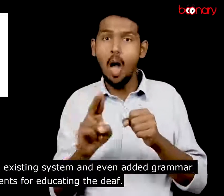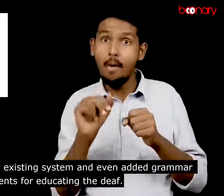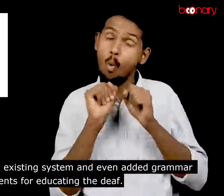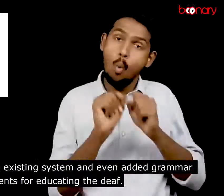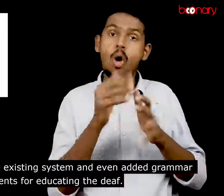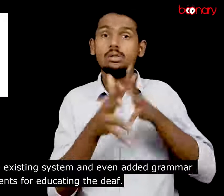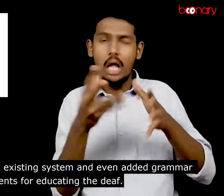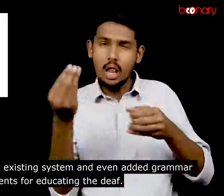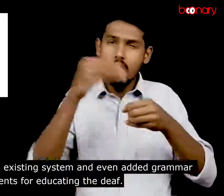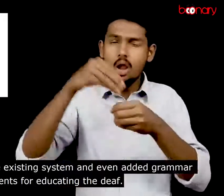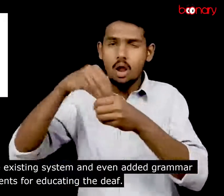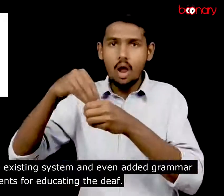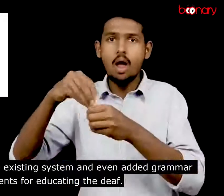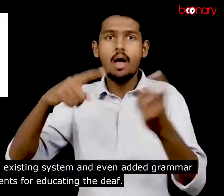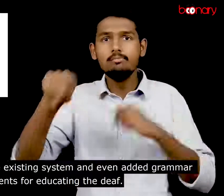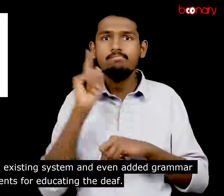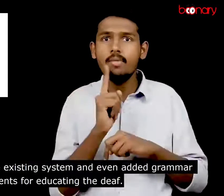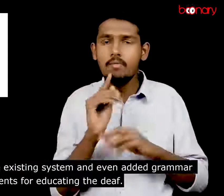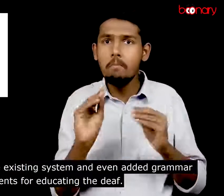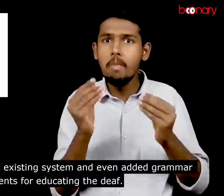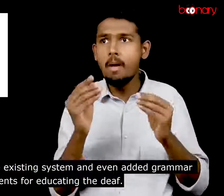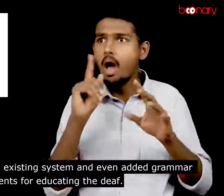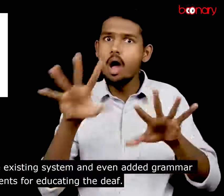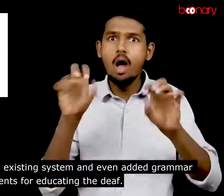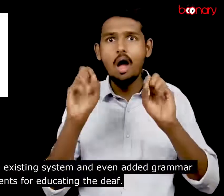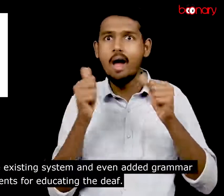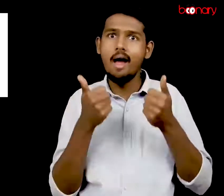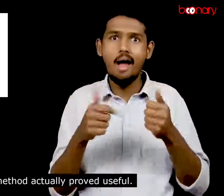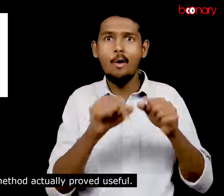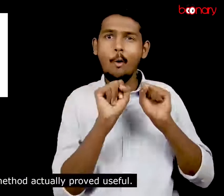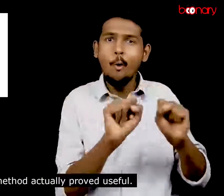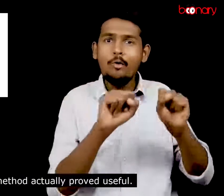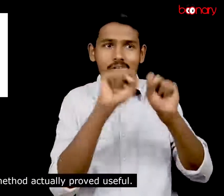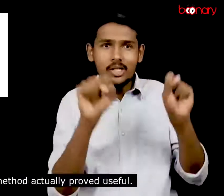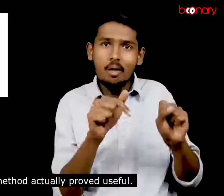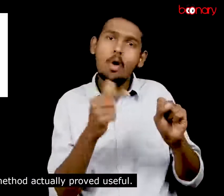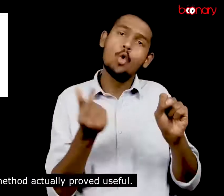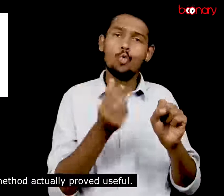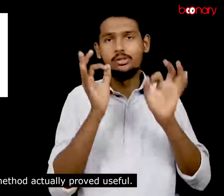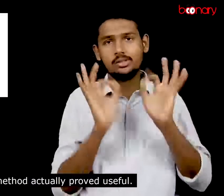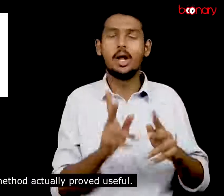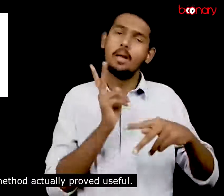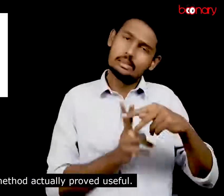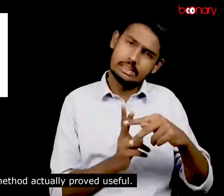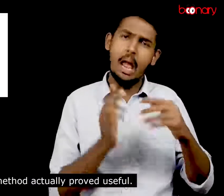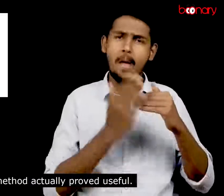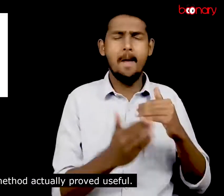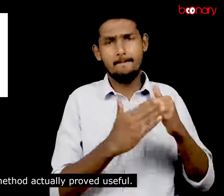existing system and even added grammar elements for educating the deaf. This method actually proved useful.